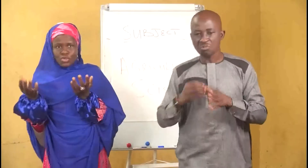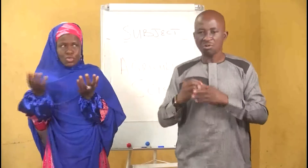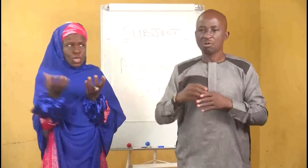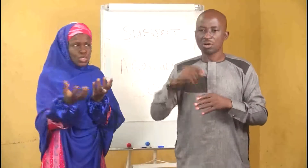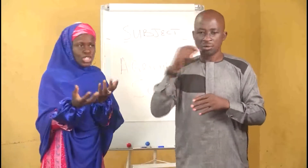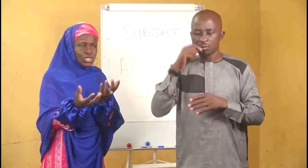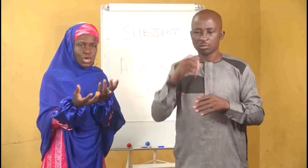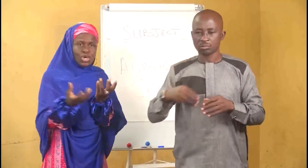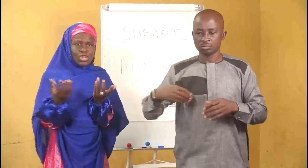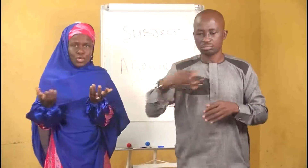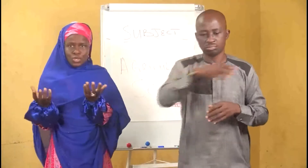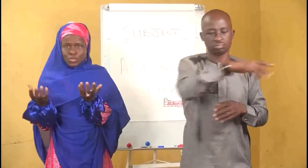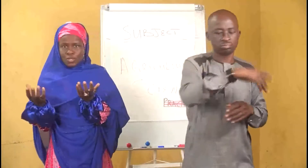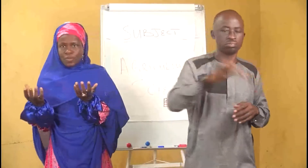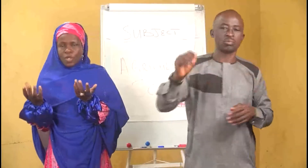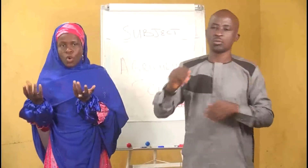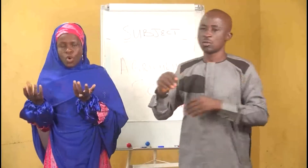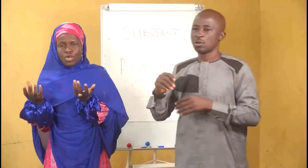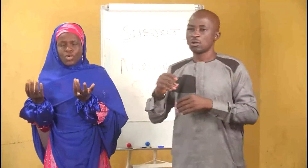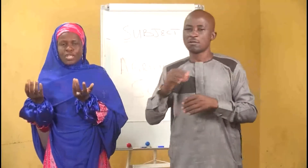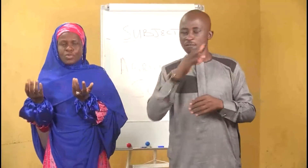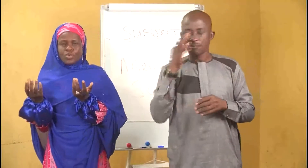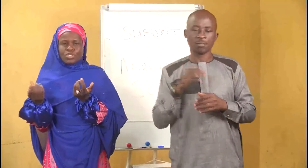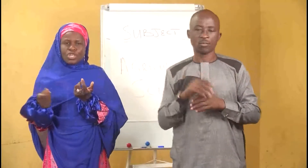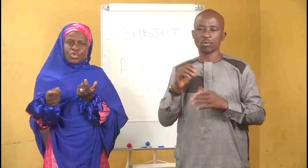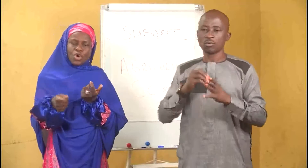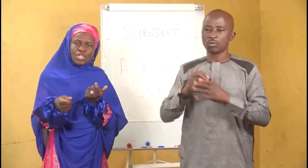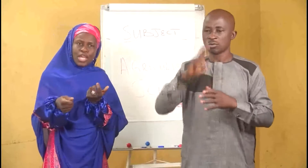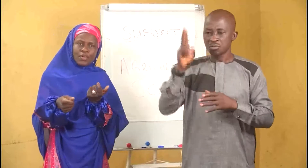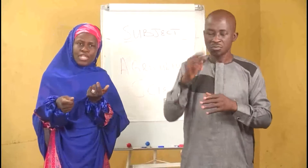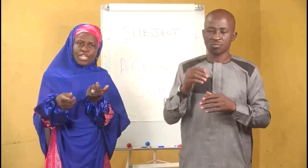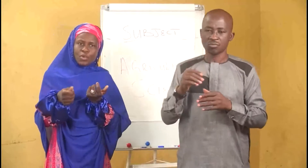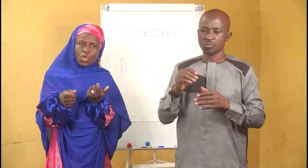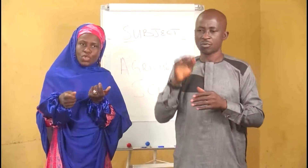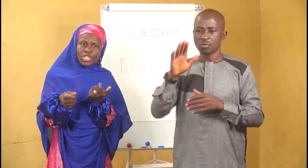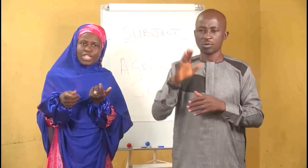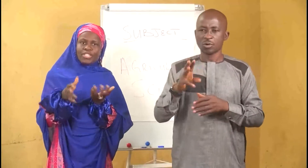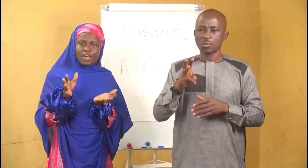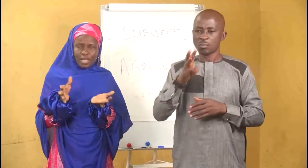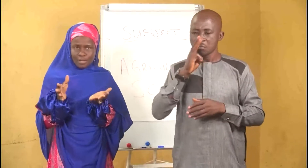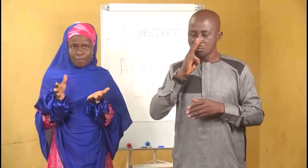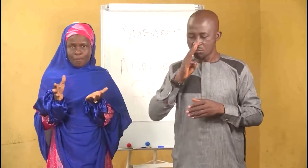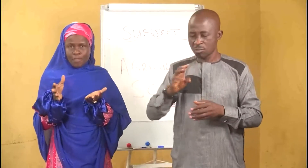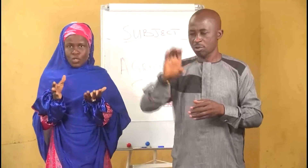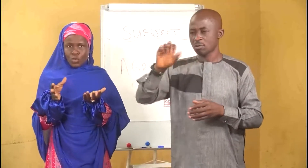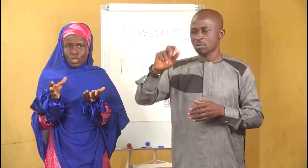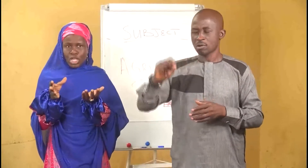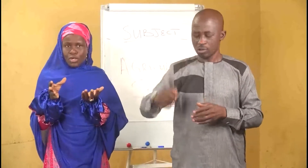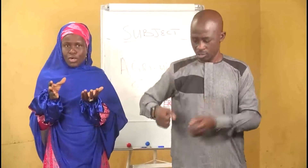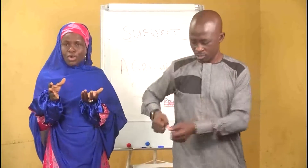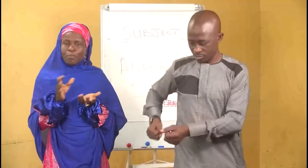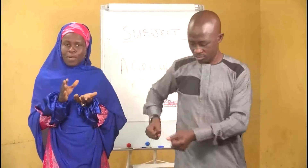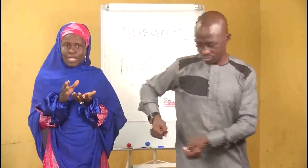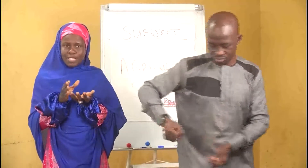brush to be watering your nursery. Or you can use what? Your ordinary watering can to